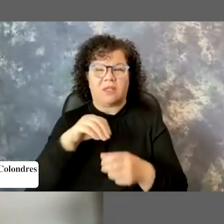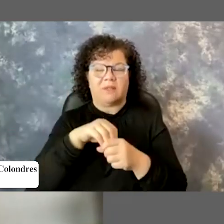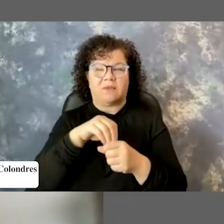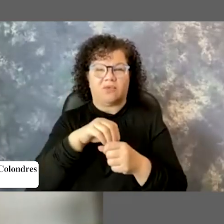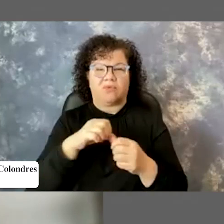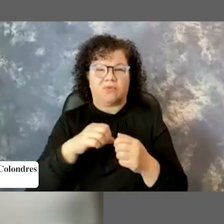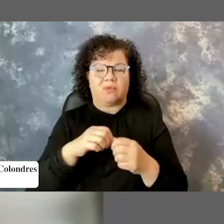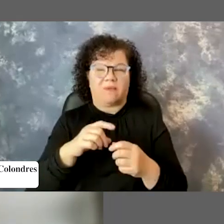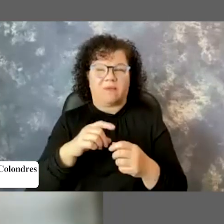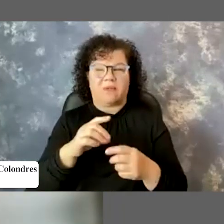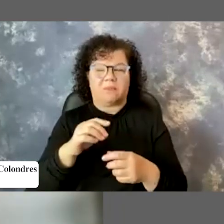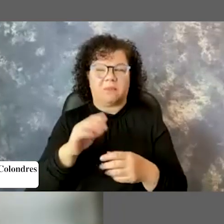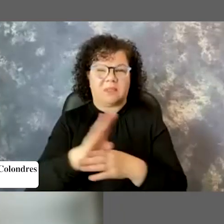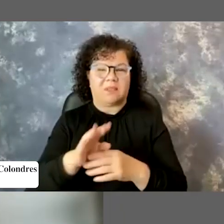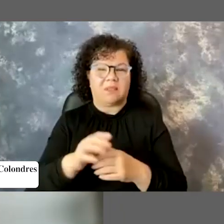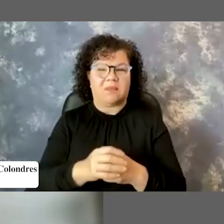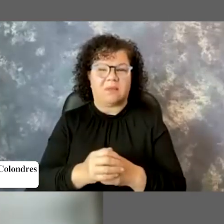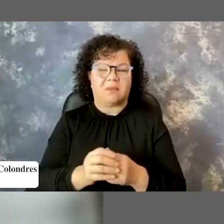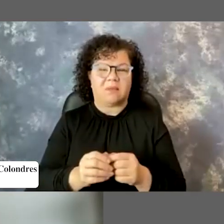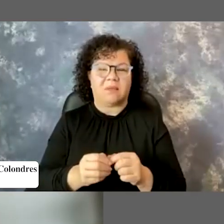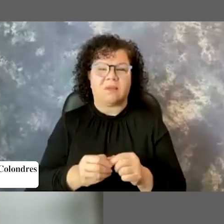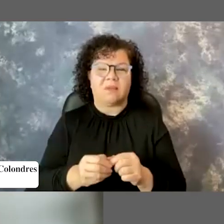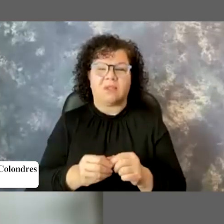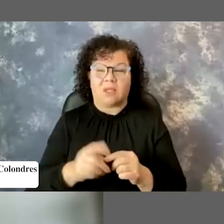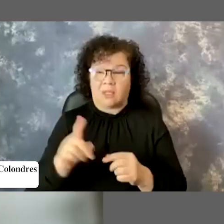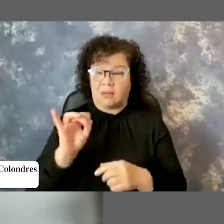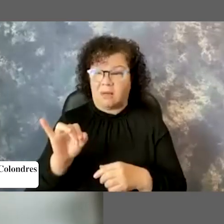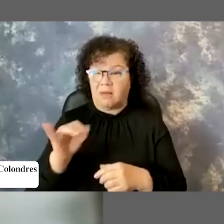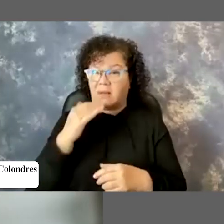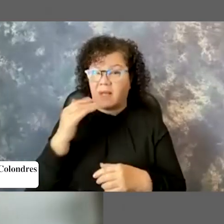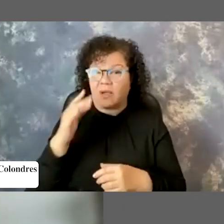sharing. Girl, are you going to keep me on this hot seat? The